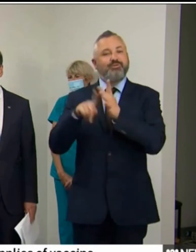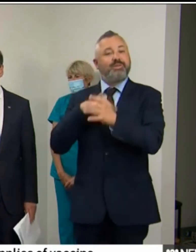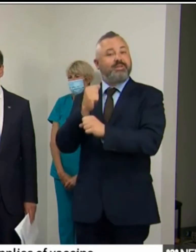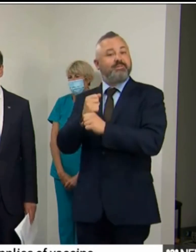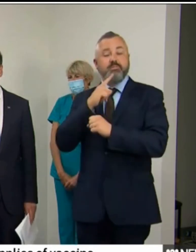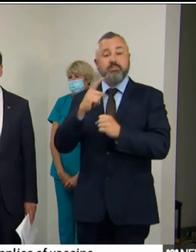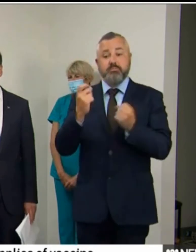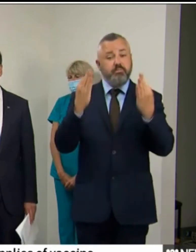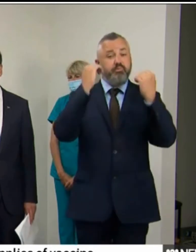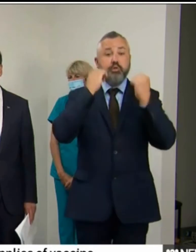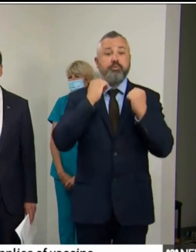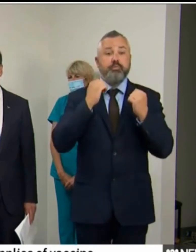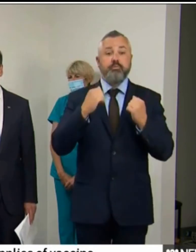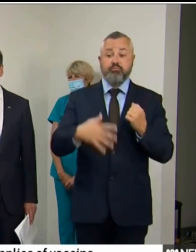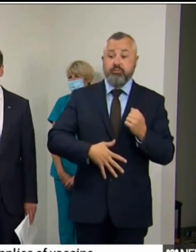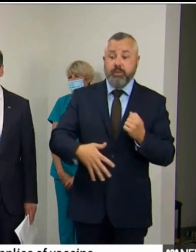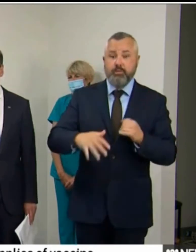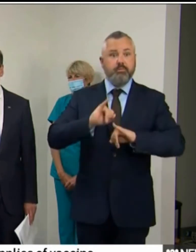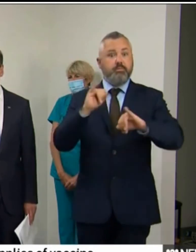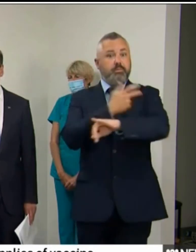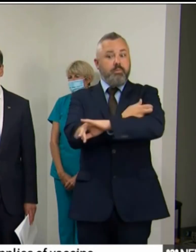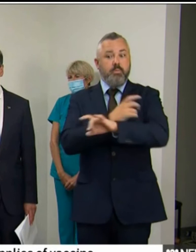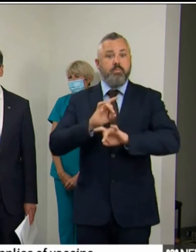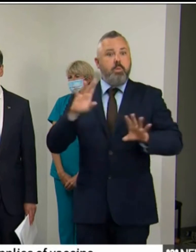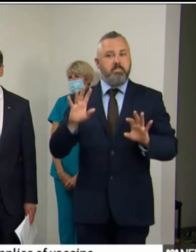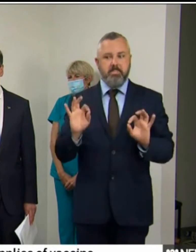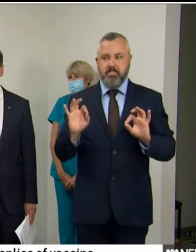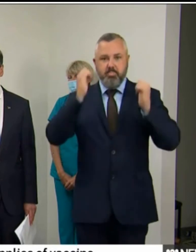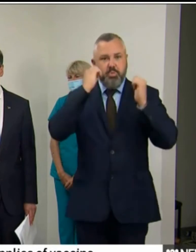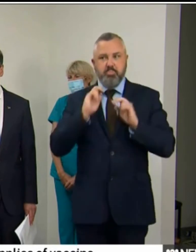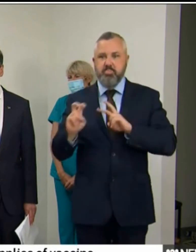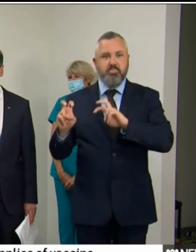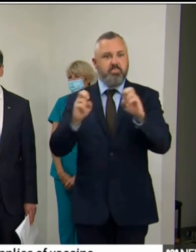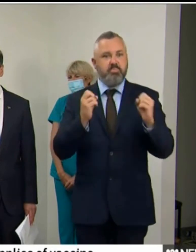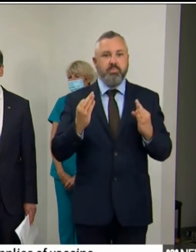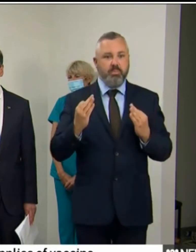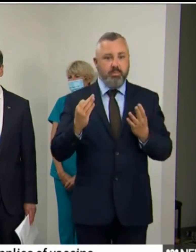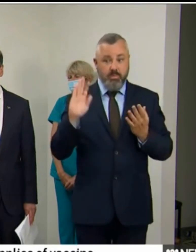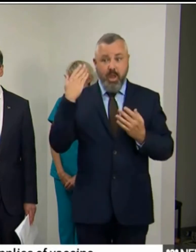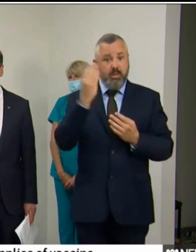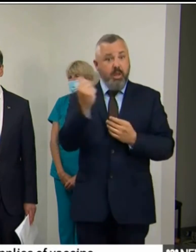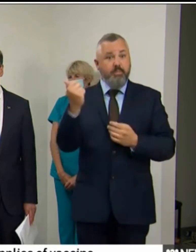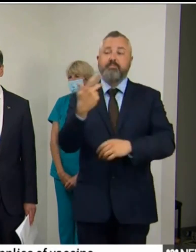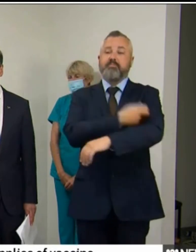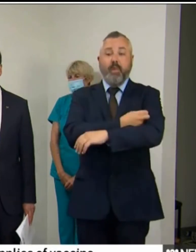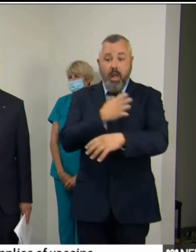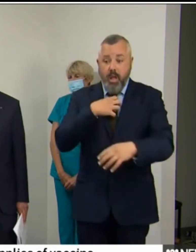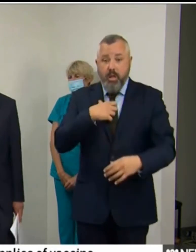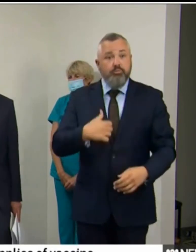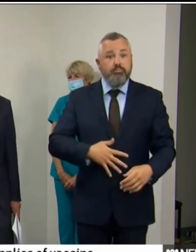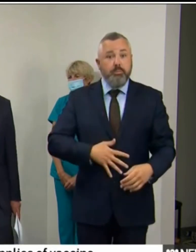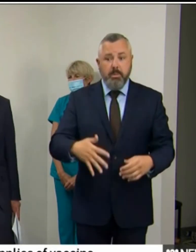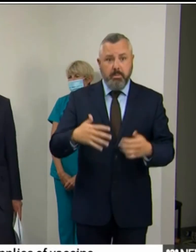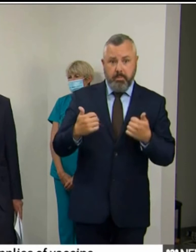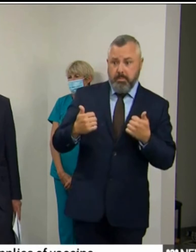harmful in pregnancy, so if someone has a vaccine and turns out to have been pregnant, we don't need to worry, but we also don't know for sure. We don't